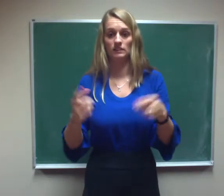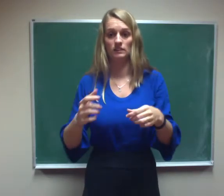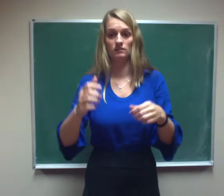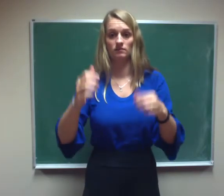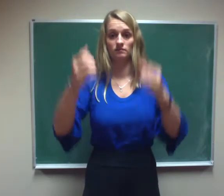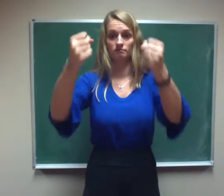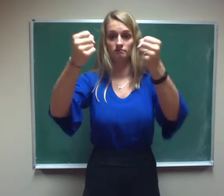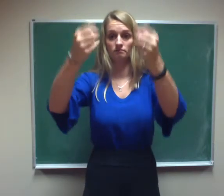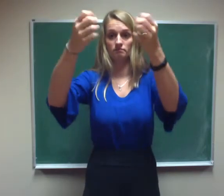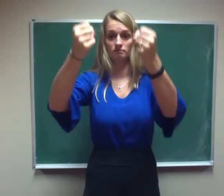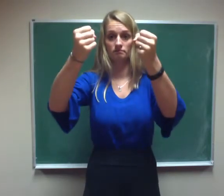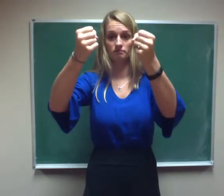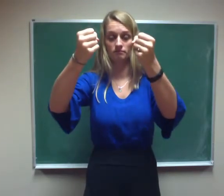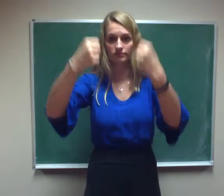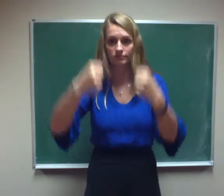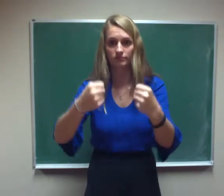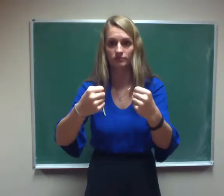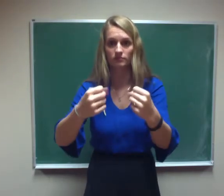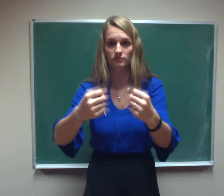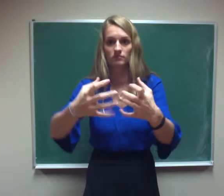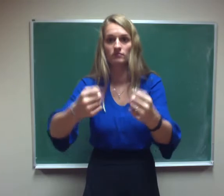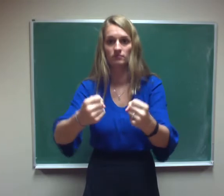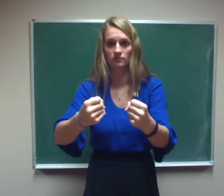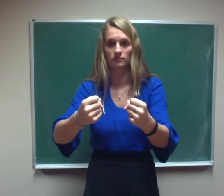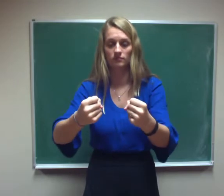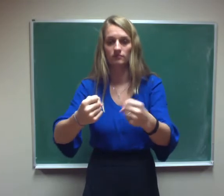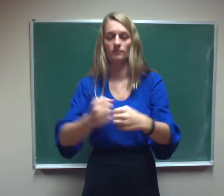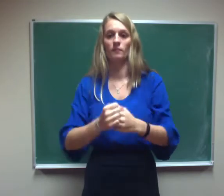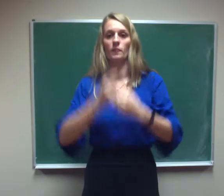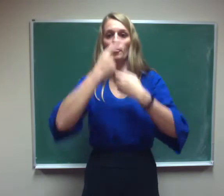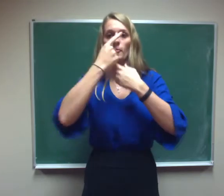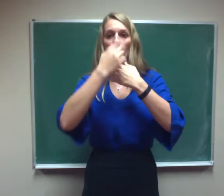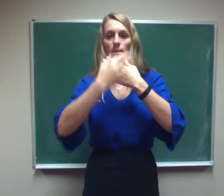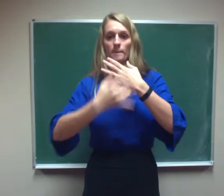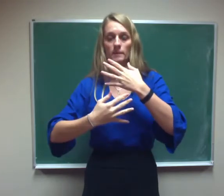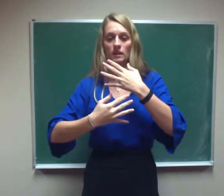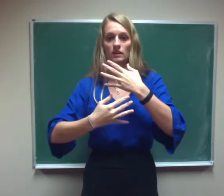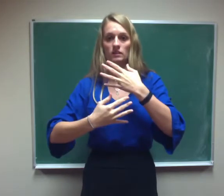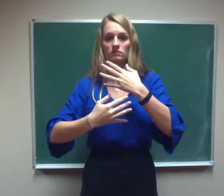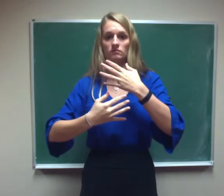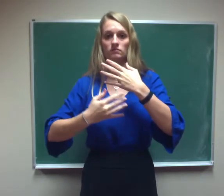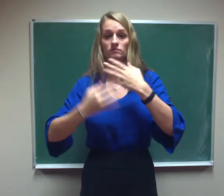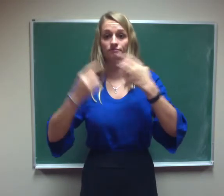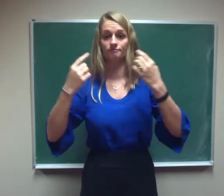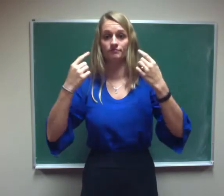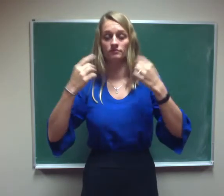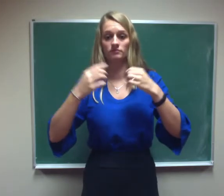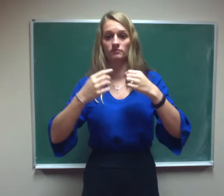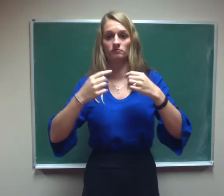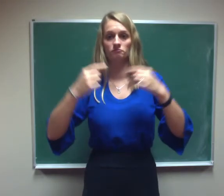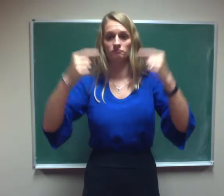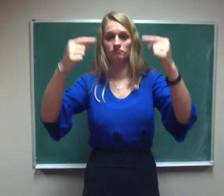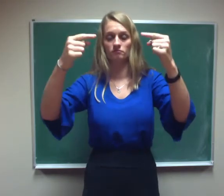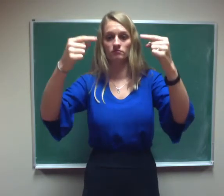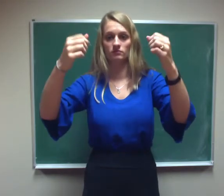ventricular contraction, we essentially allow blood to move in a very effective one-way circuit. In fact, this is so effective that your heart